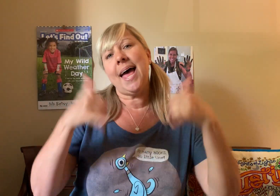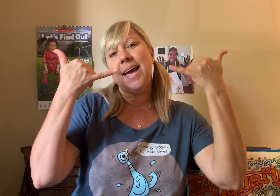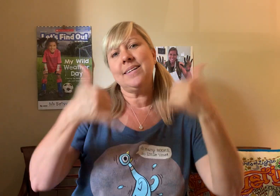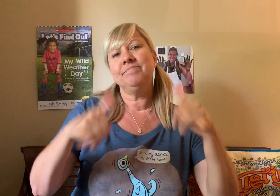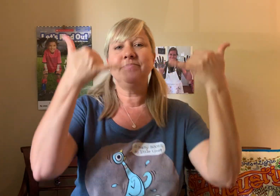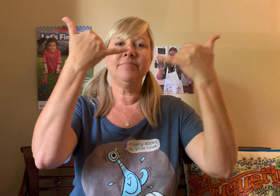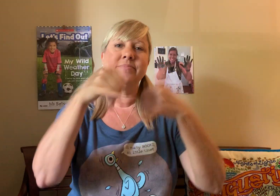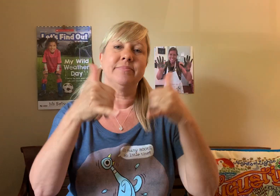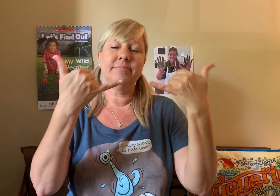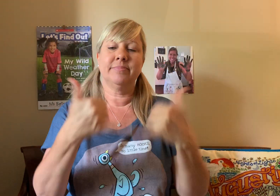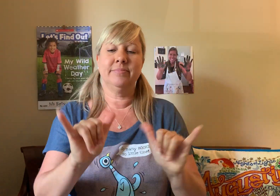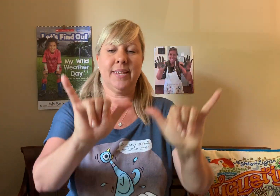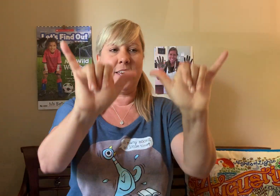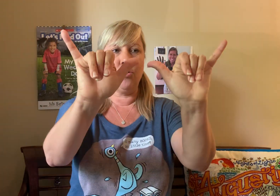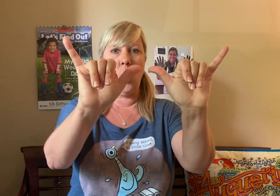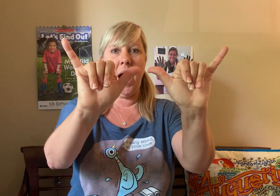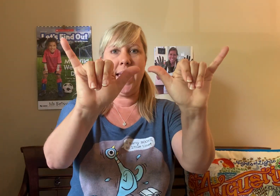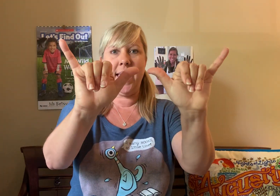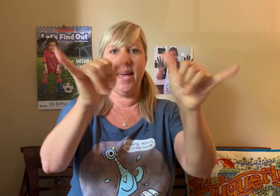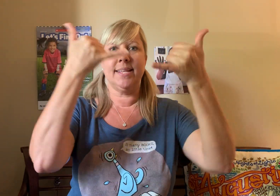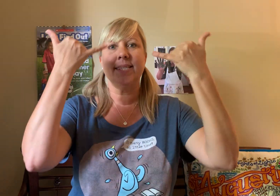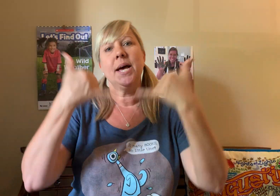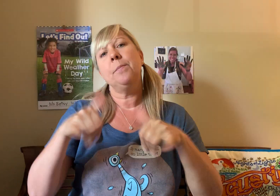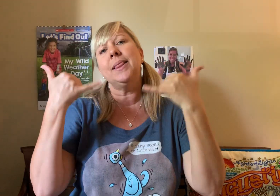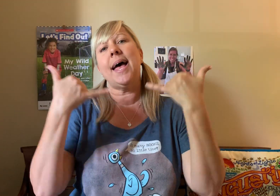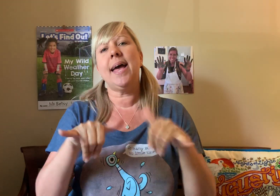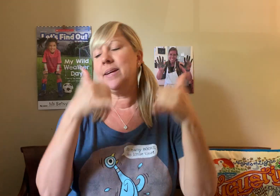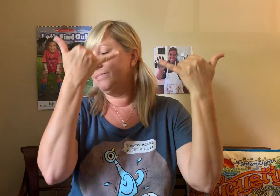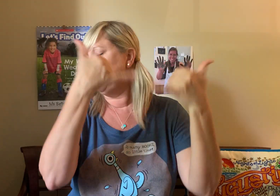Play. Take your Y hands. Play.